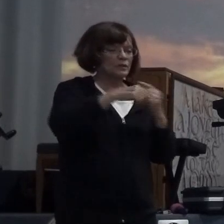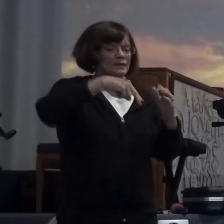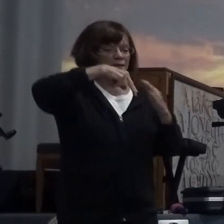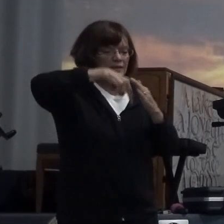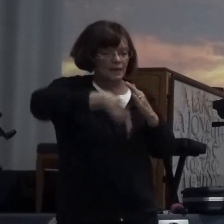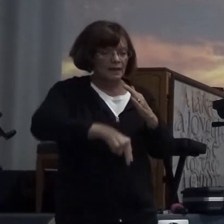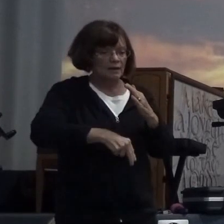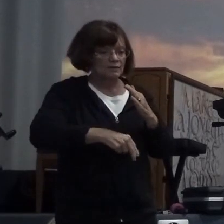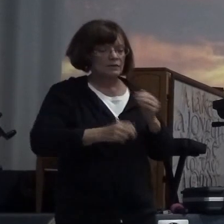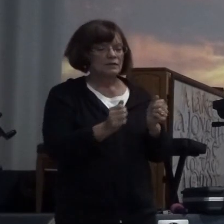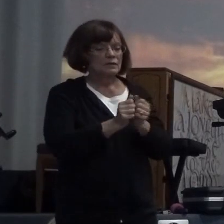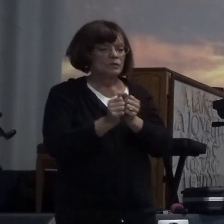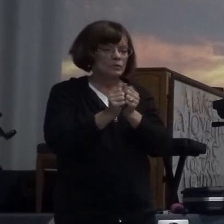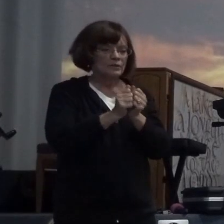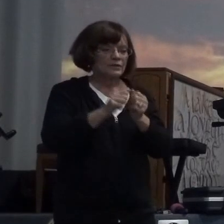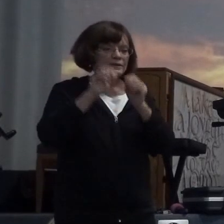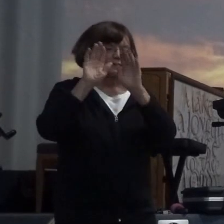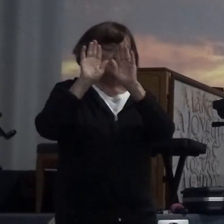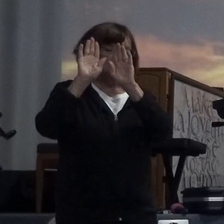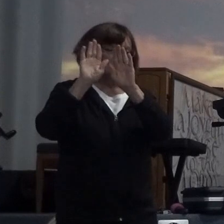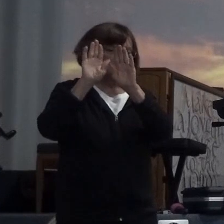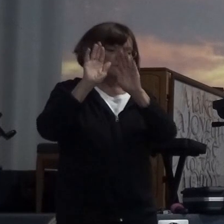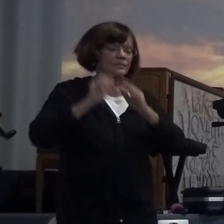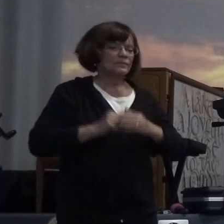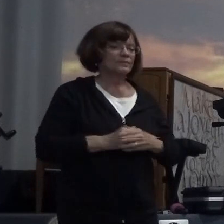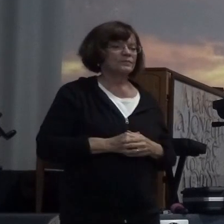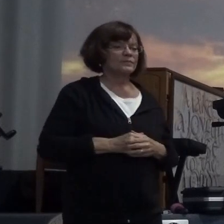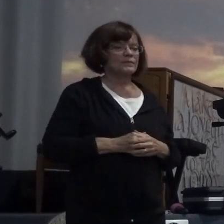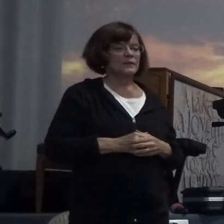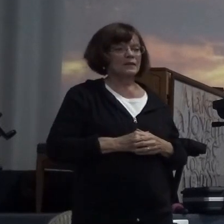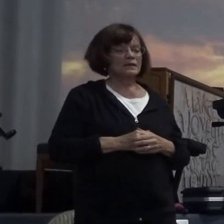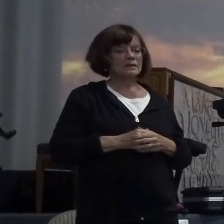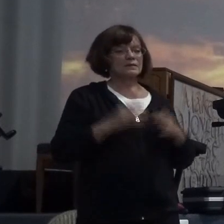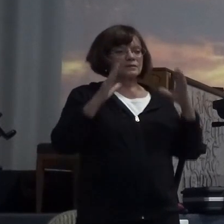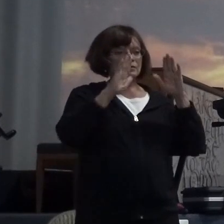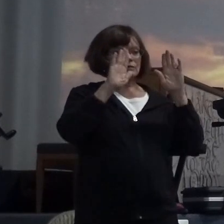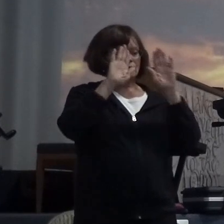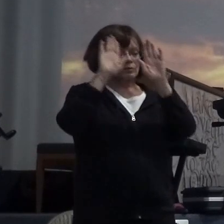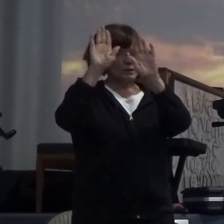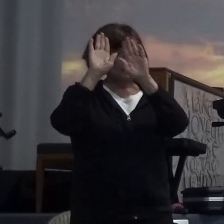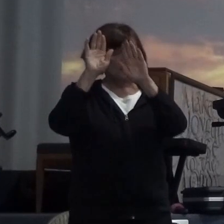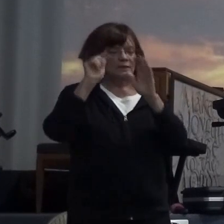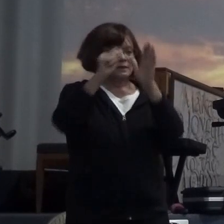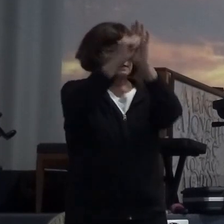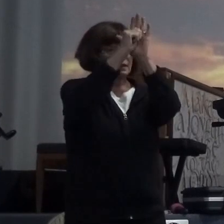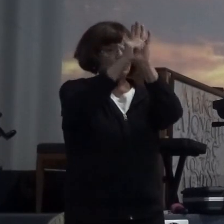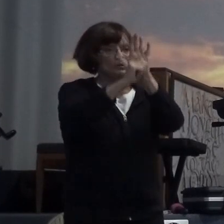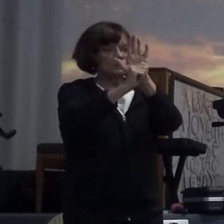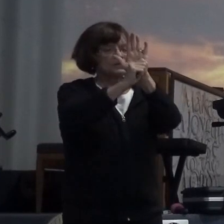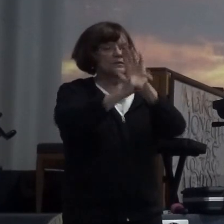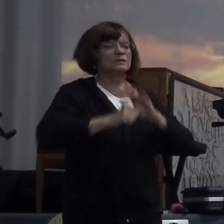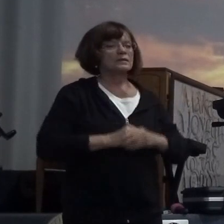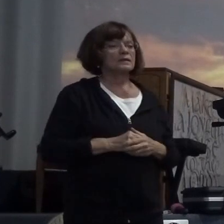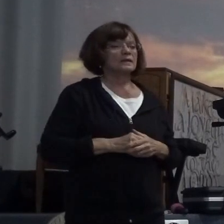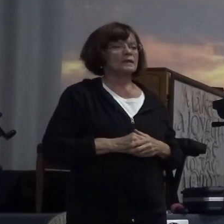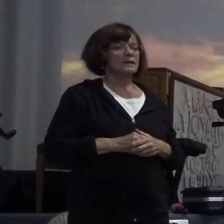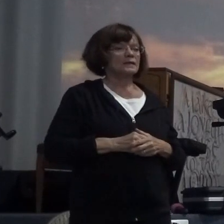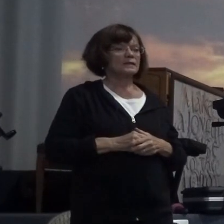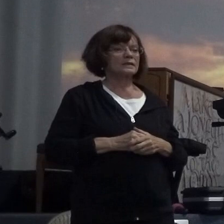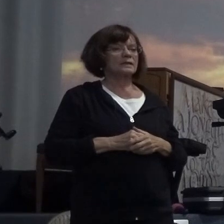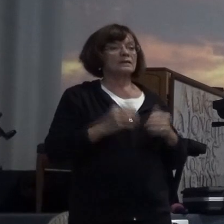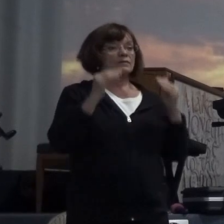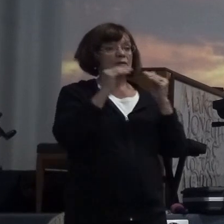city. All the religious elements of their life were destroyed. Their great temples, shrines, and even their household idols were burned